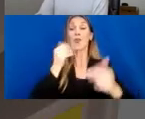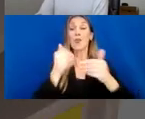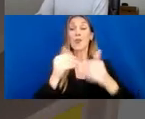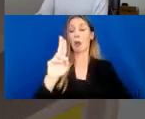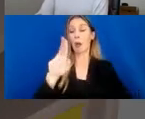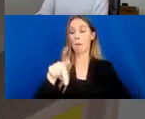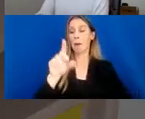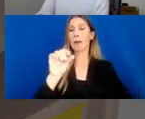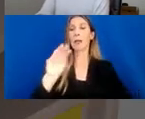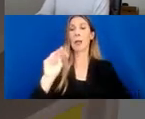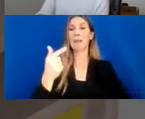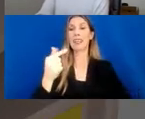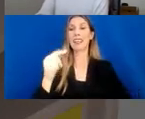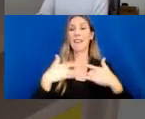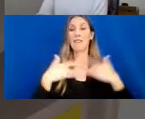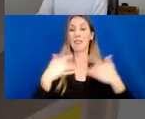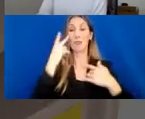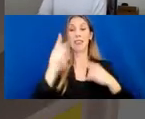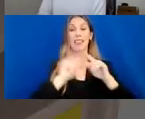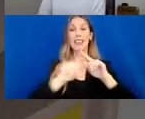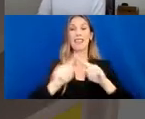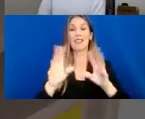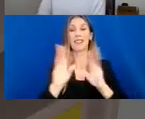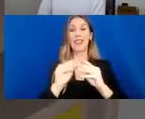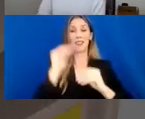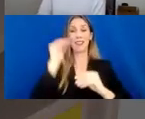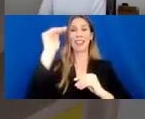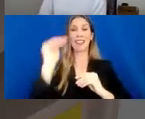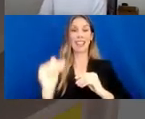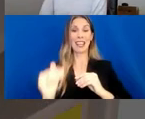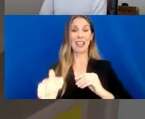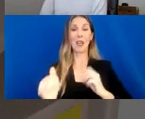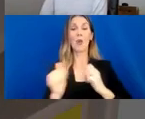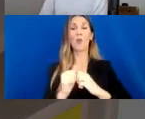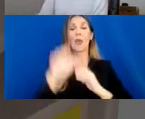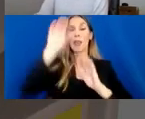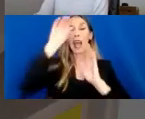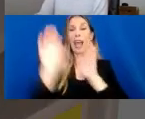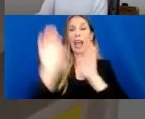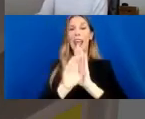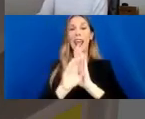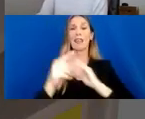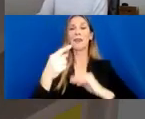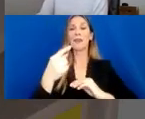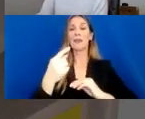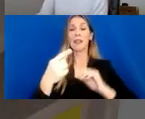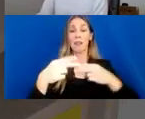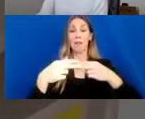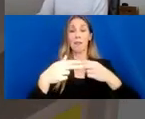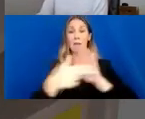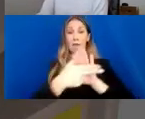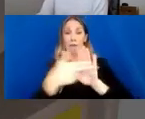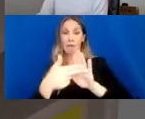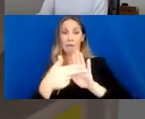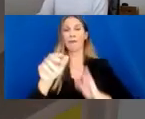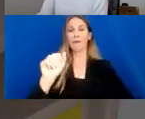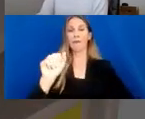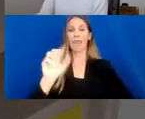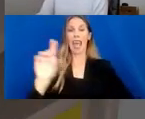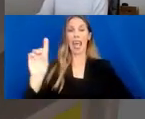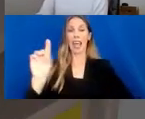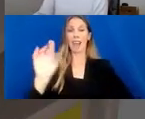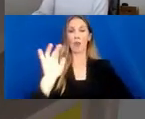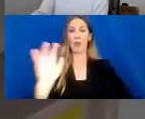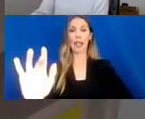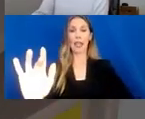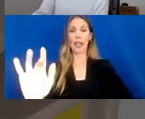will be all the sessions listed with an icon that says add next to it. and those will all populate in my schedule.